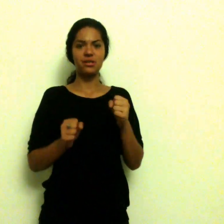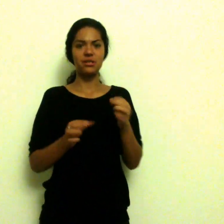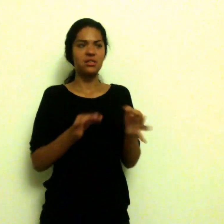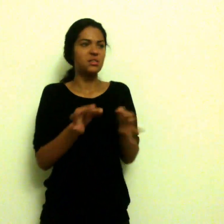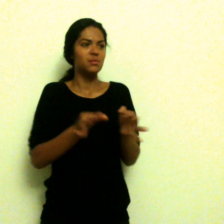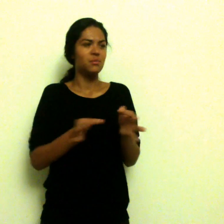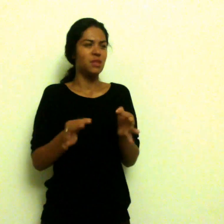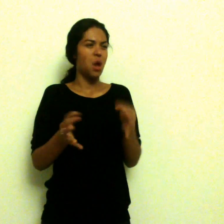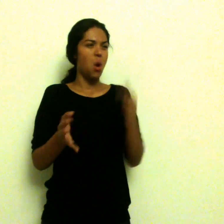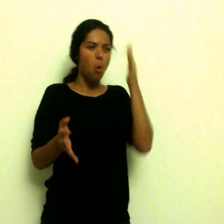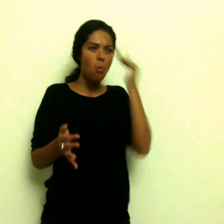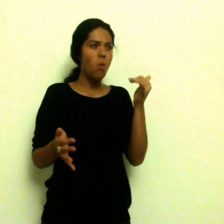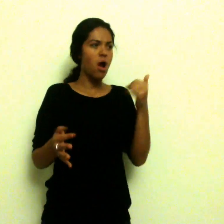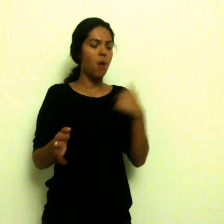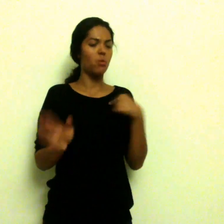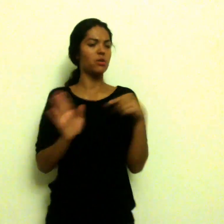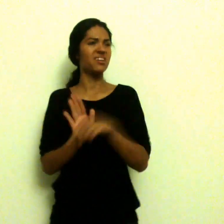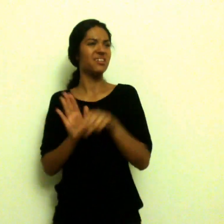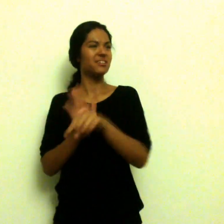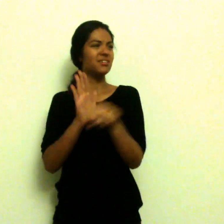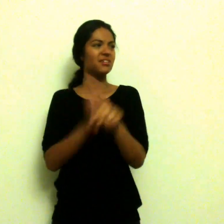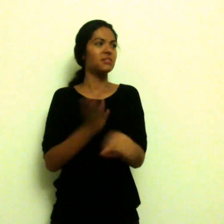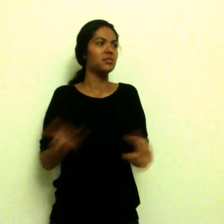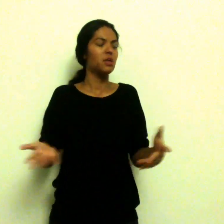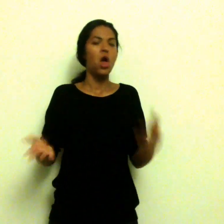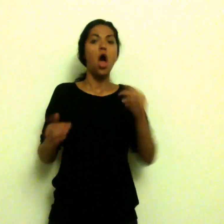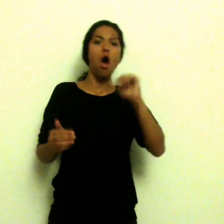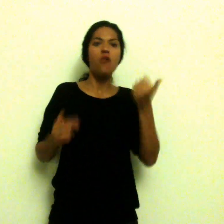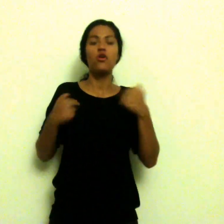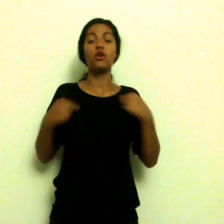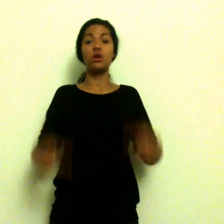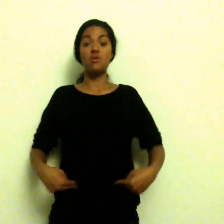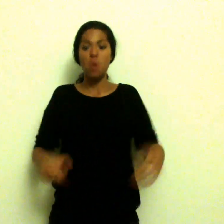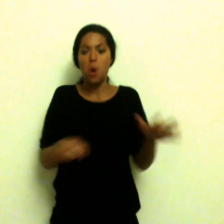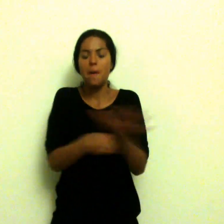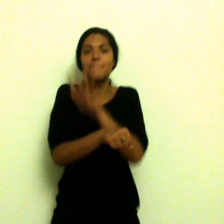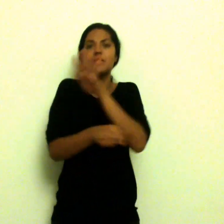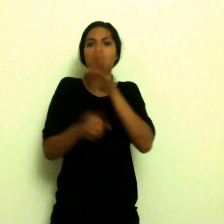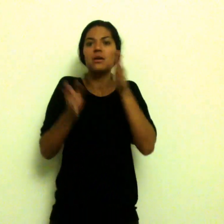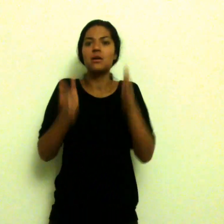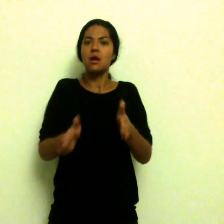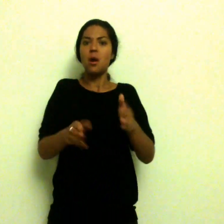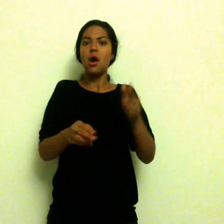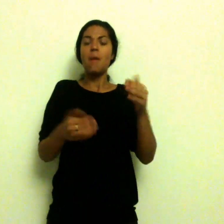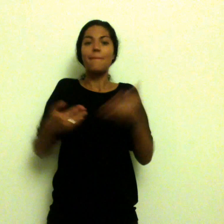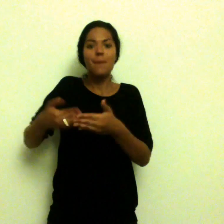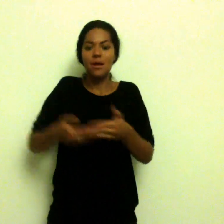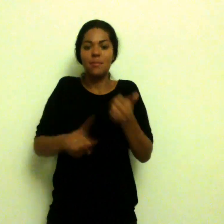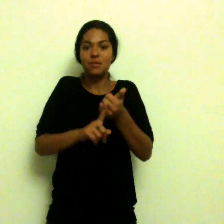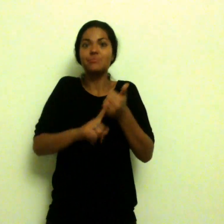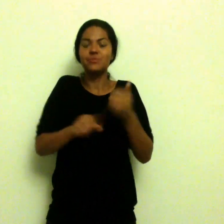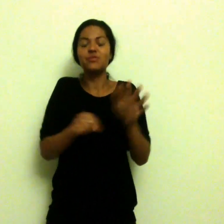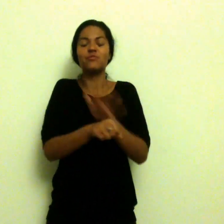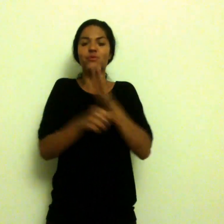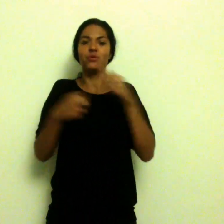I don't know whether we can ever explain what we are doing to humankind. A human being is